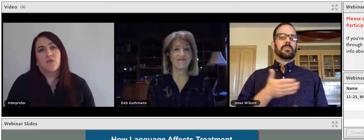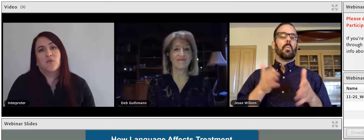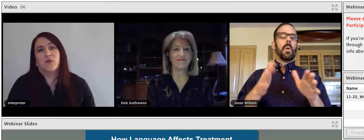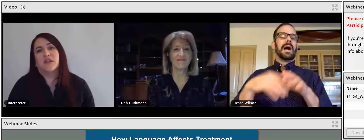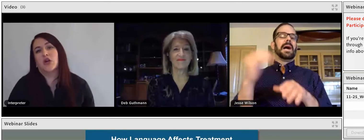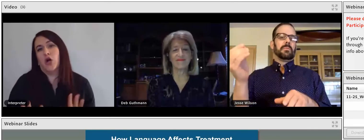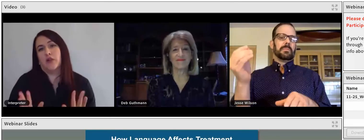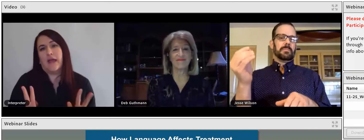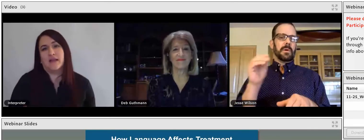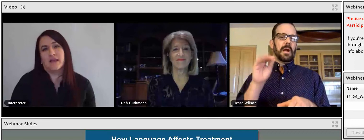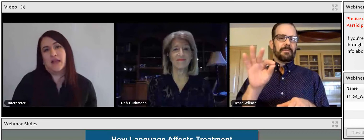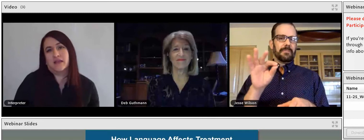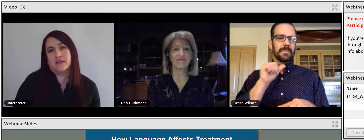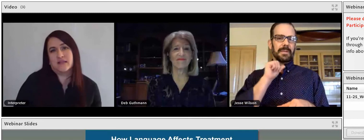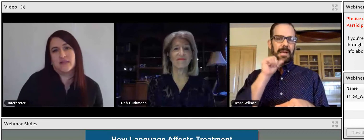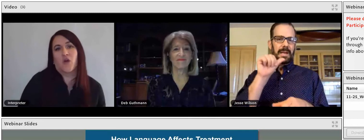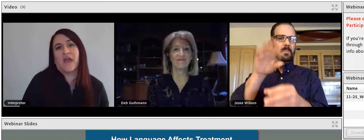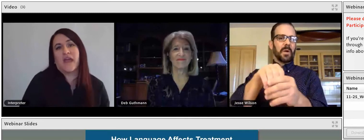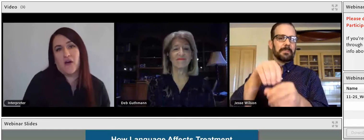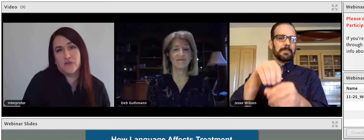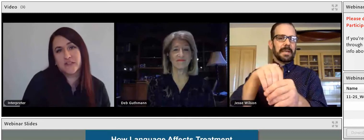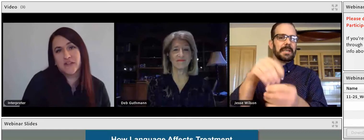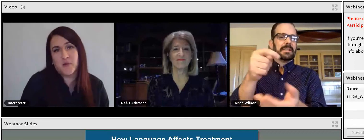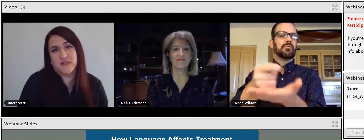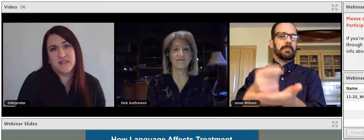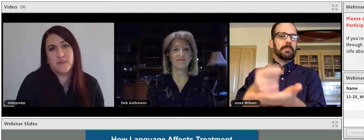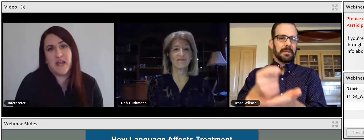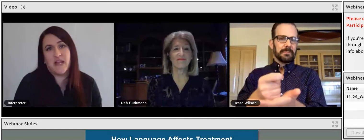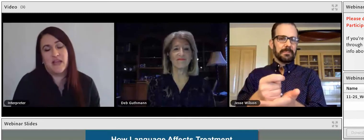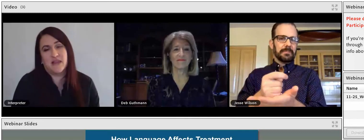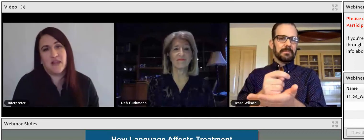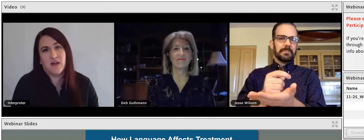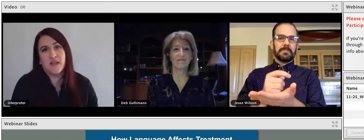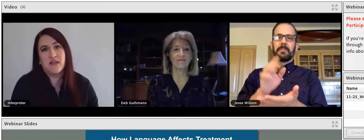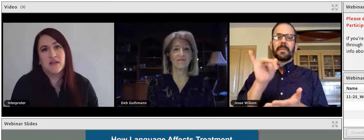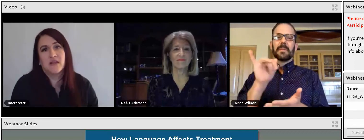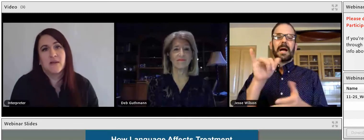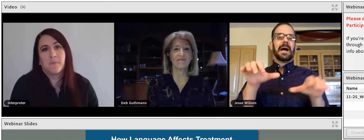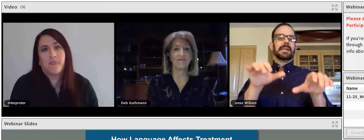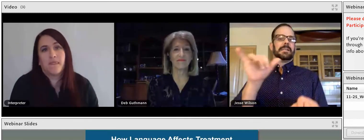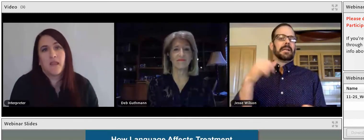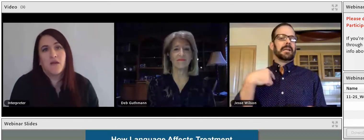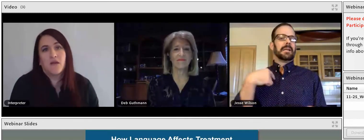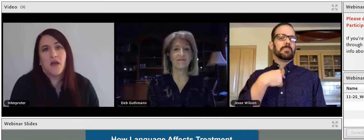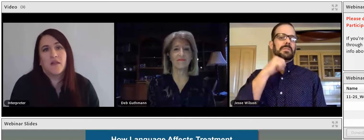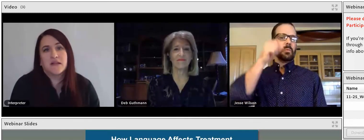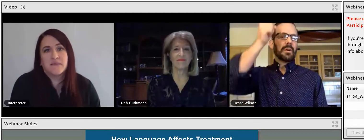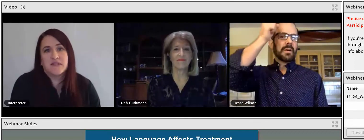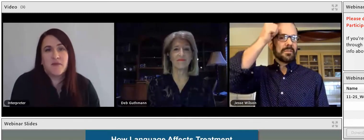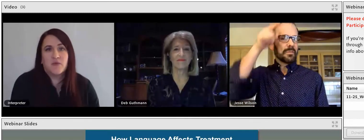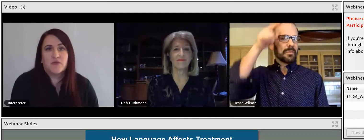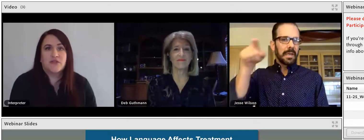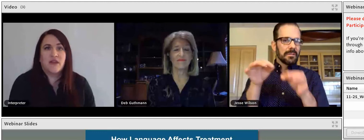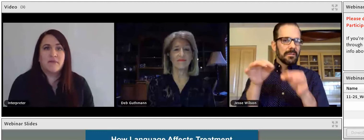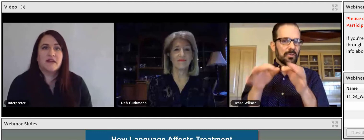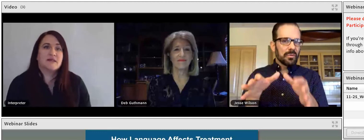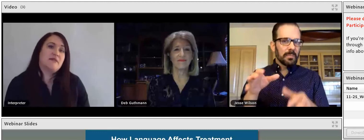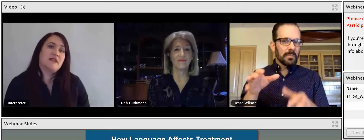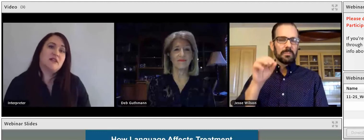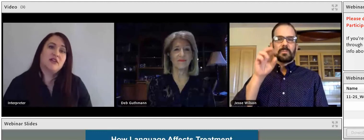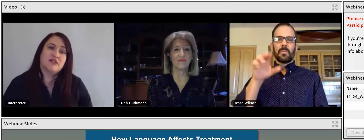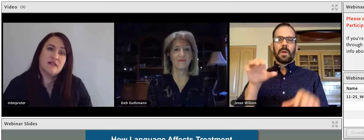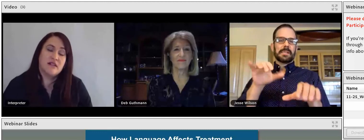That's what we would call, like, in a sense, our way out of participating in therapy. A lot of times deaf